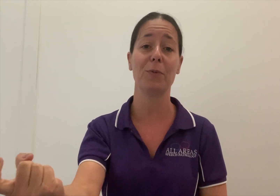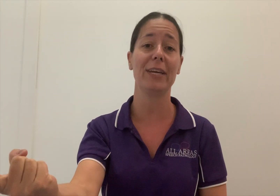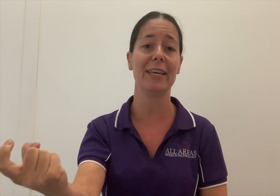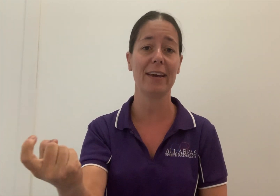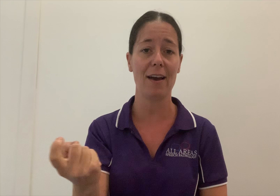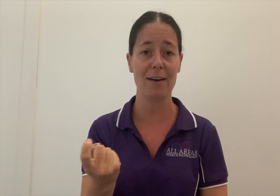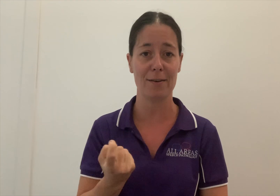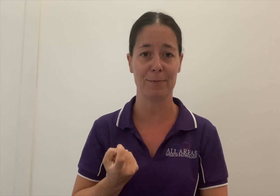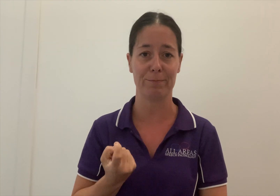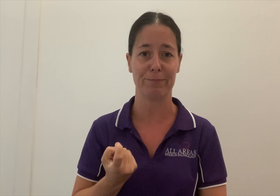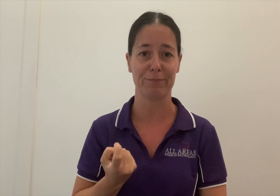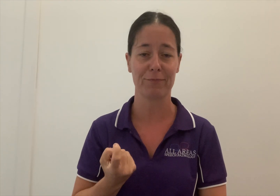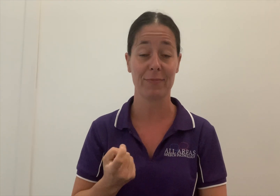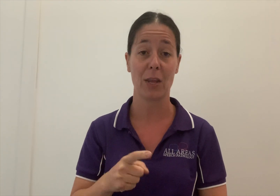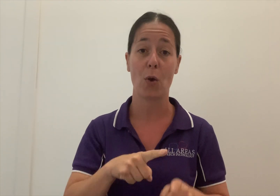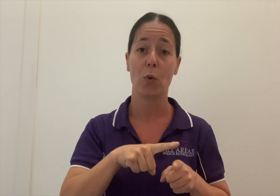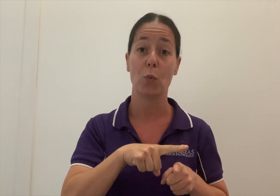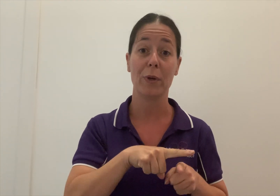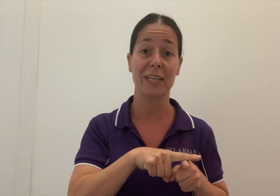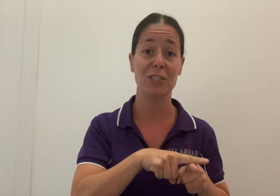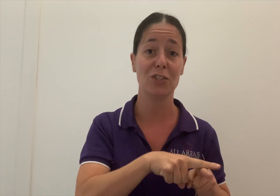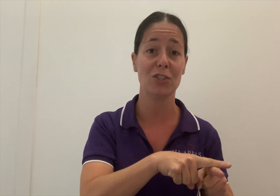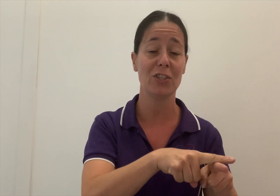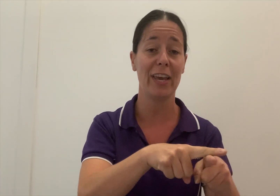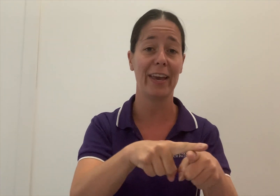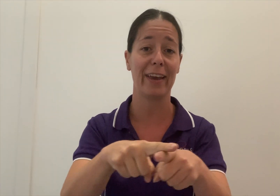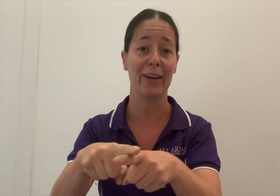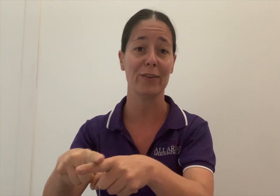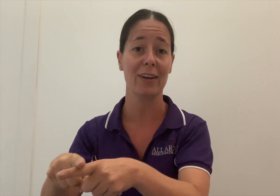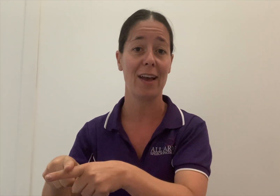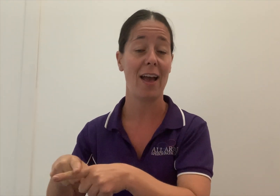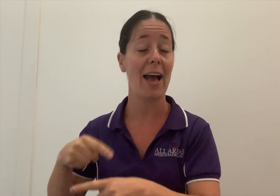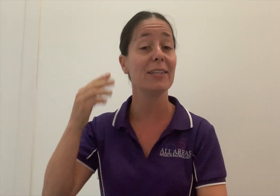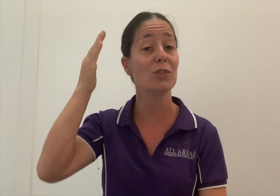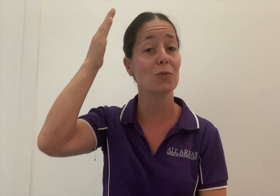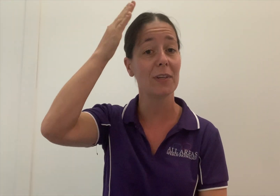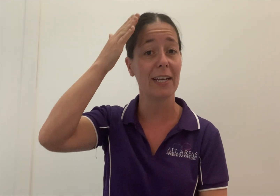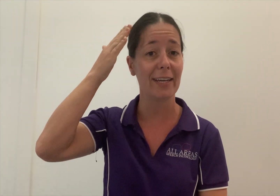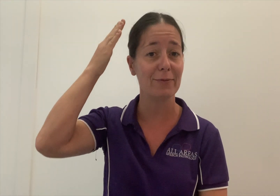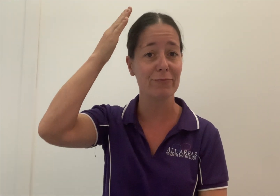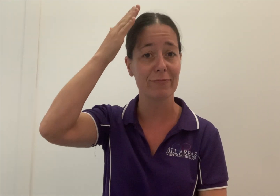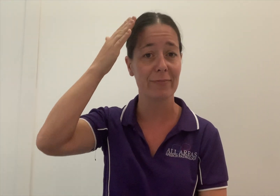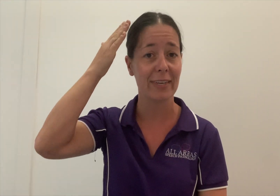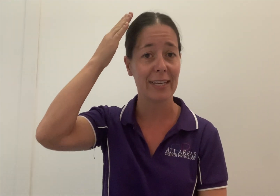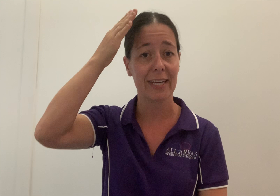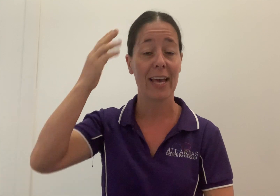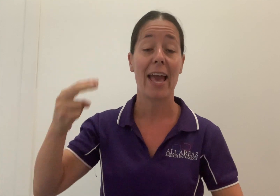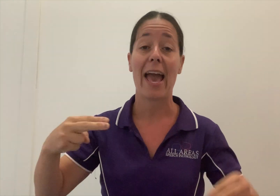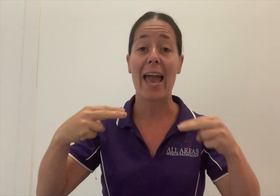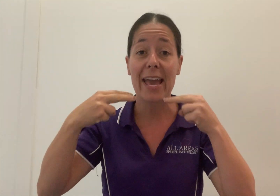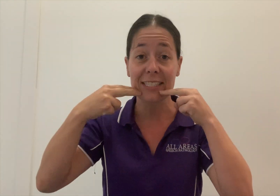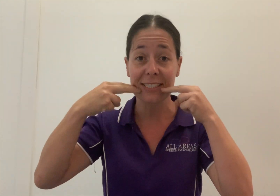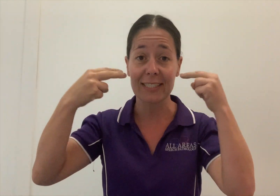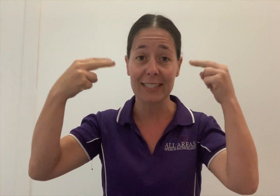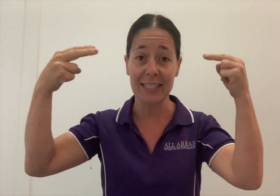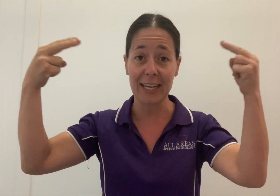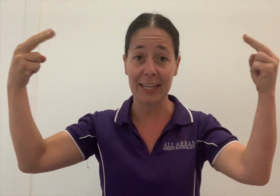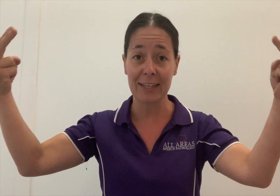we come. We share a dream and sing